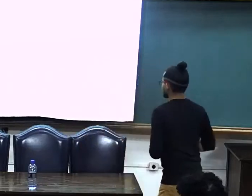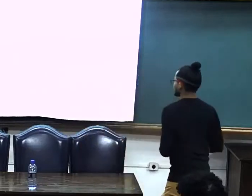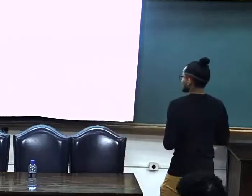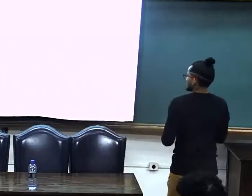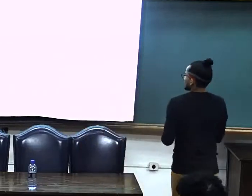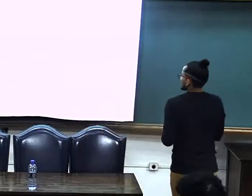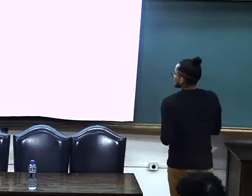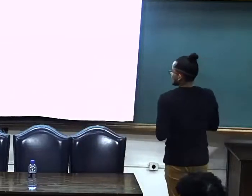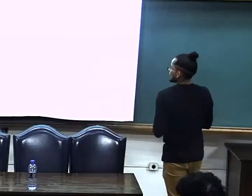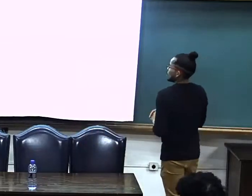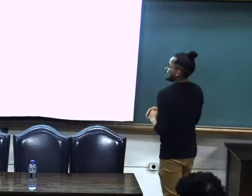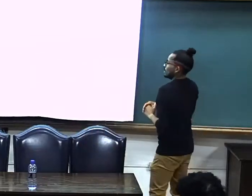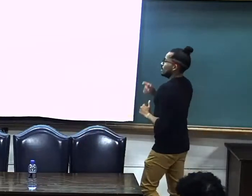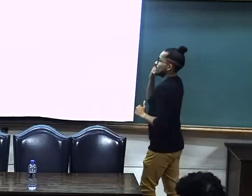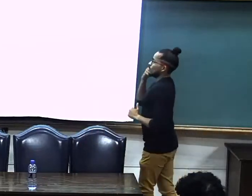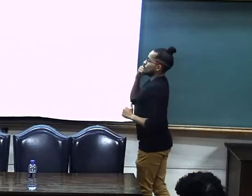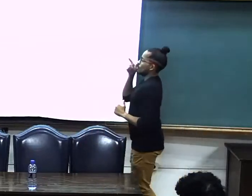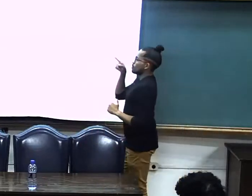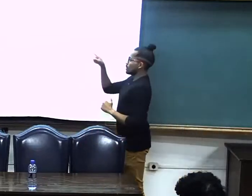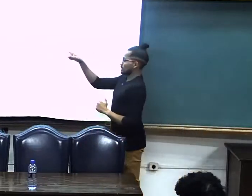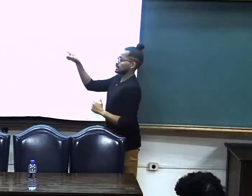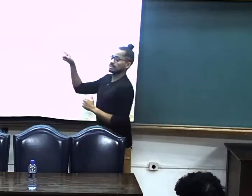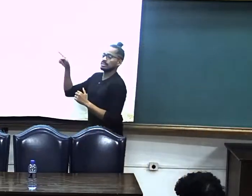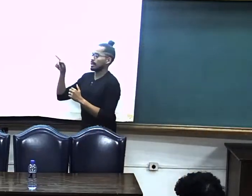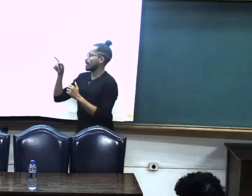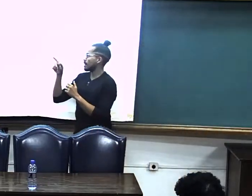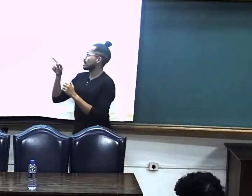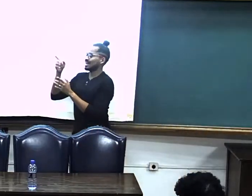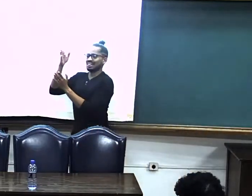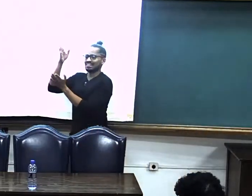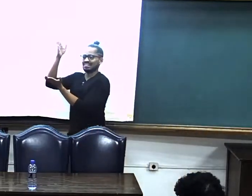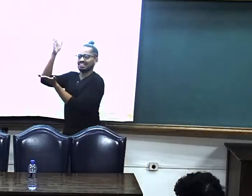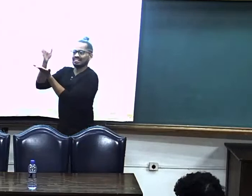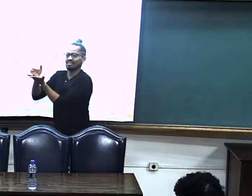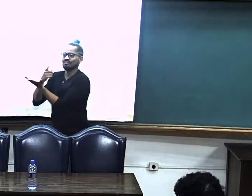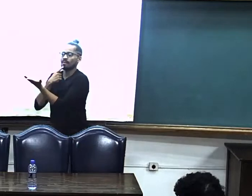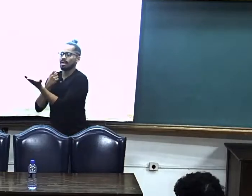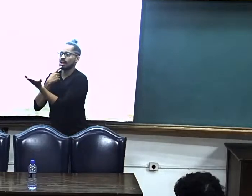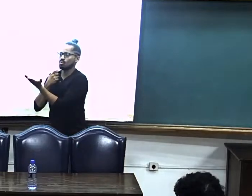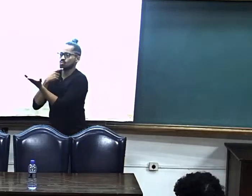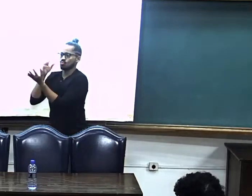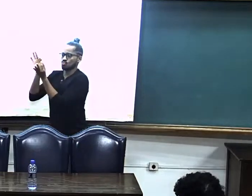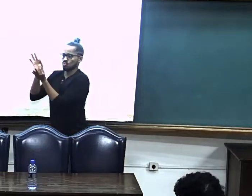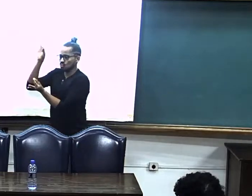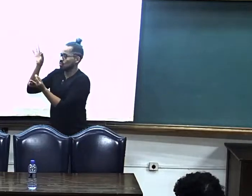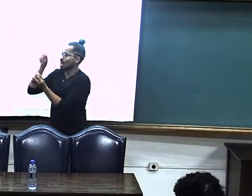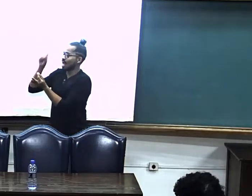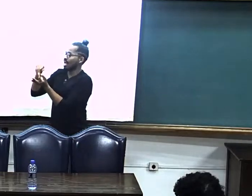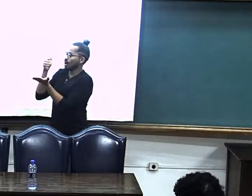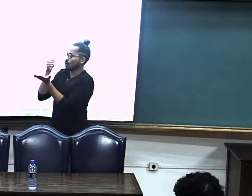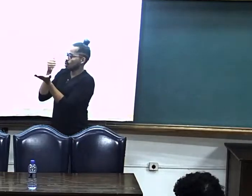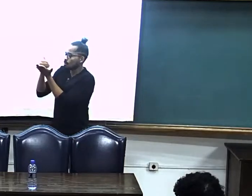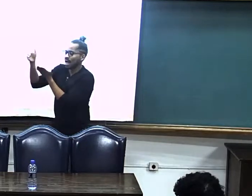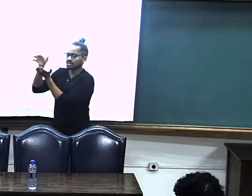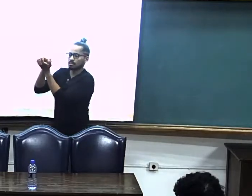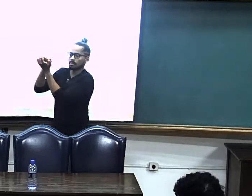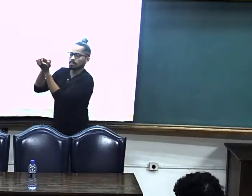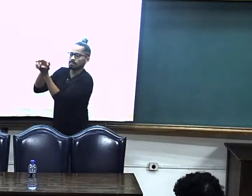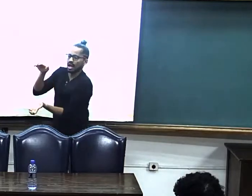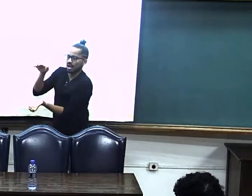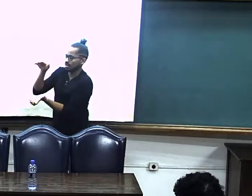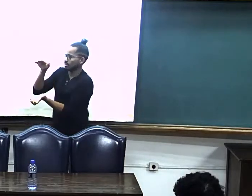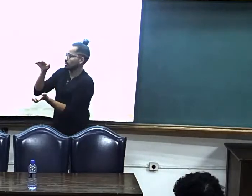so this point here, the red line, is where the lip is moving